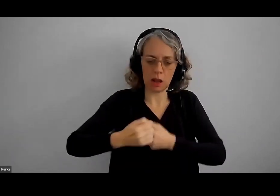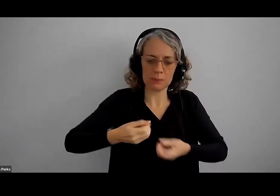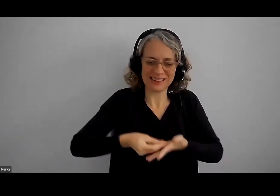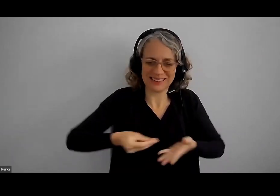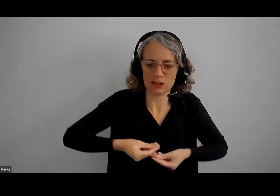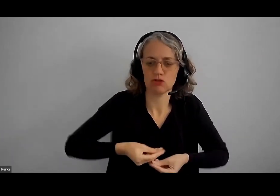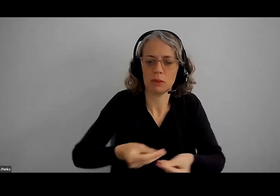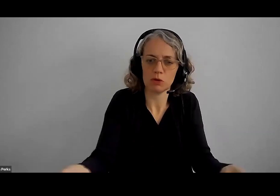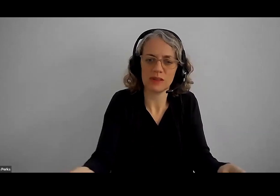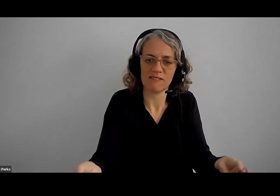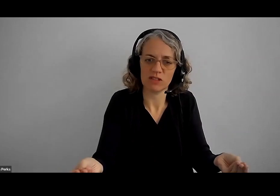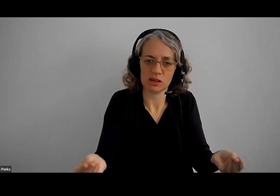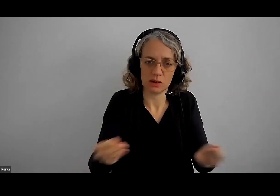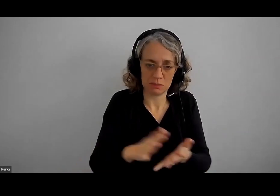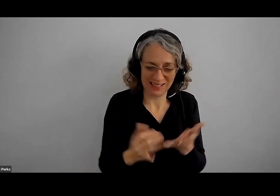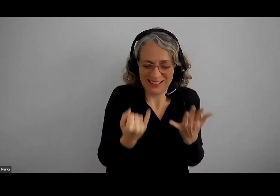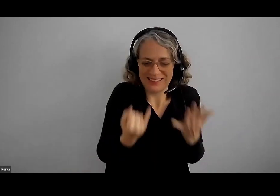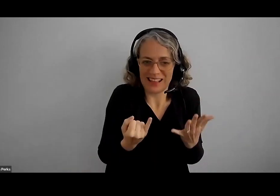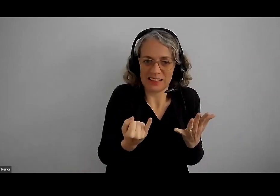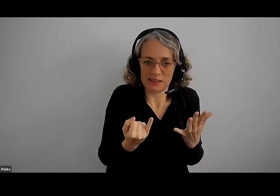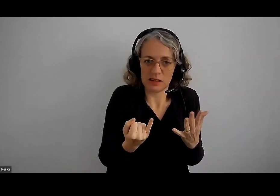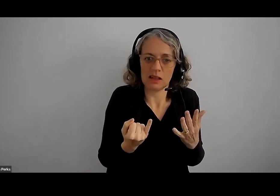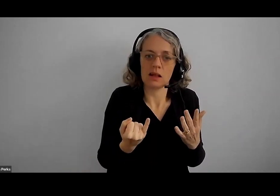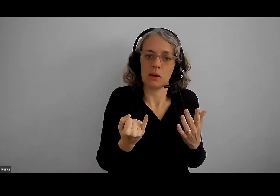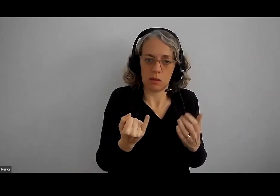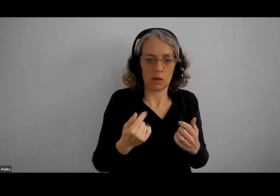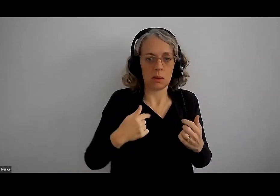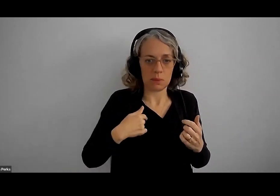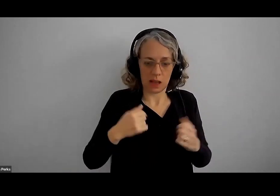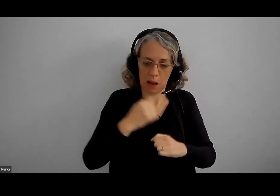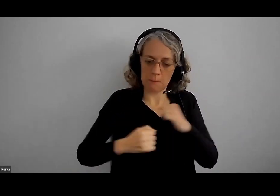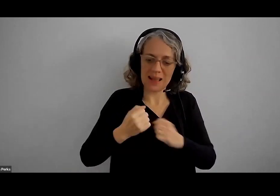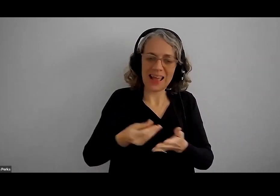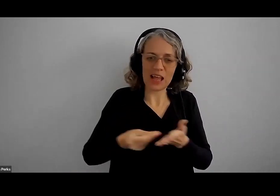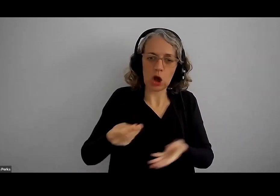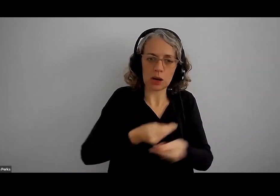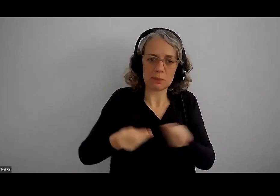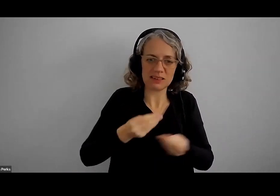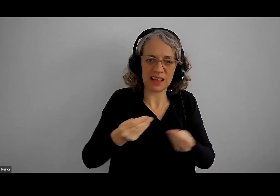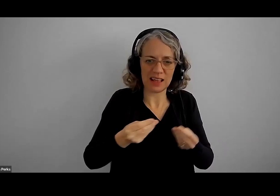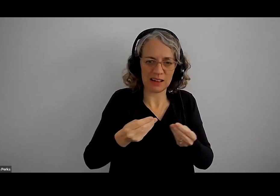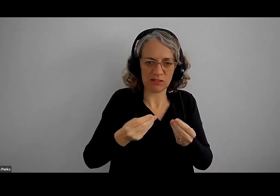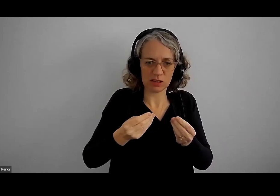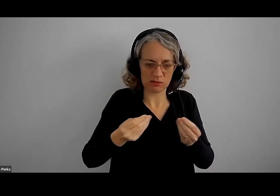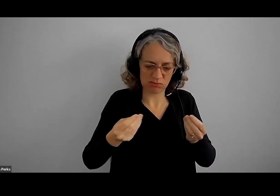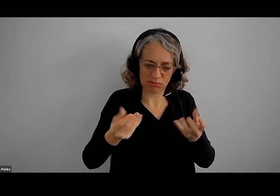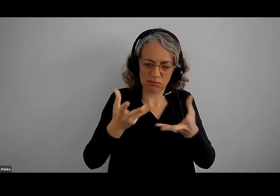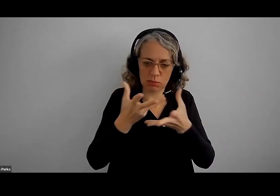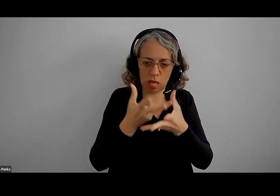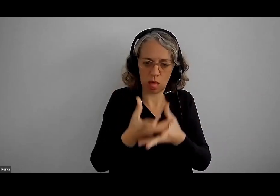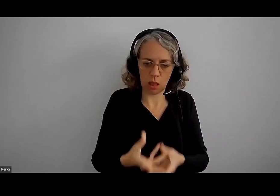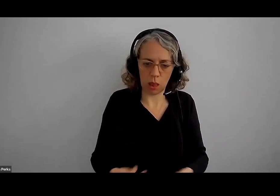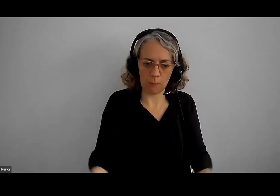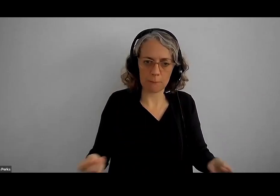economist recognizes that we've inherited deeply degenerative economies. We take Earth's materials, we stick them in the